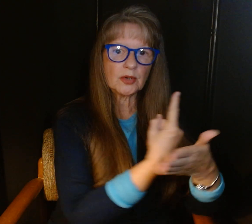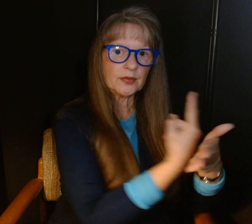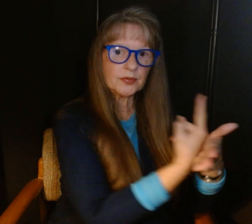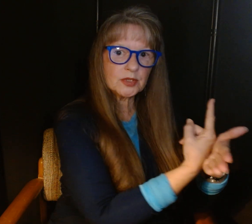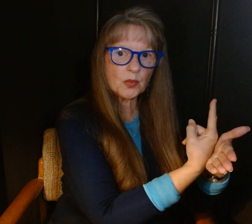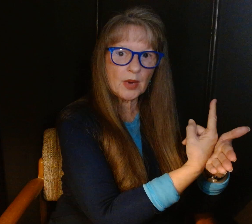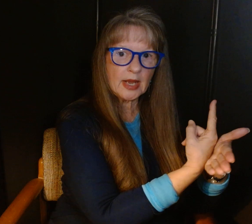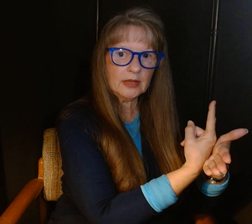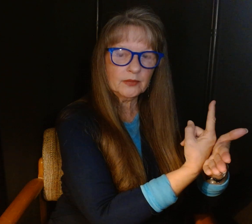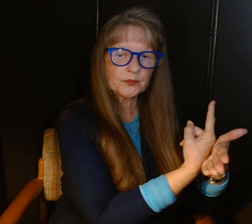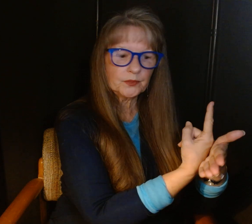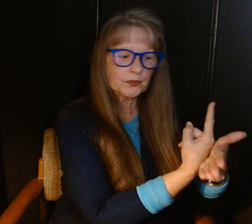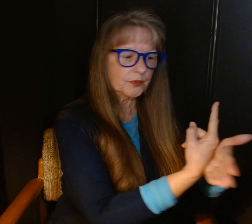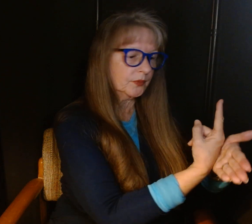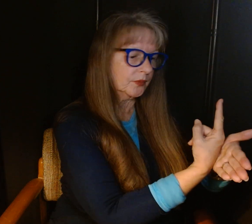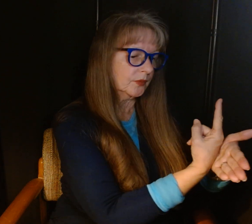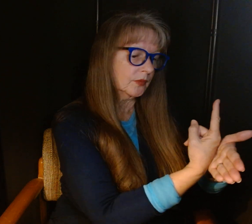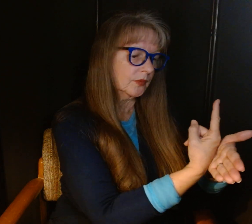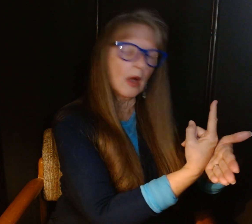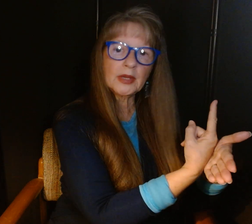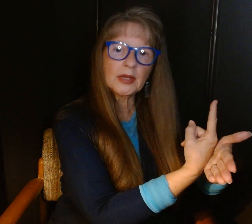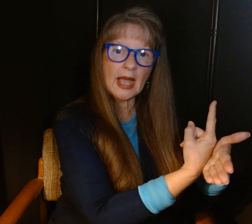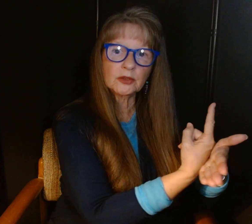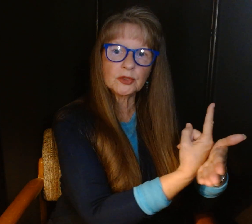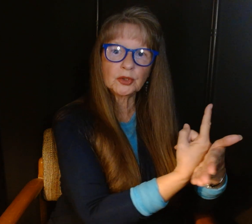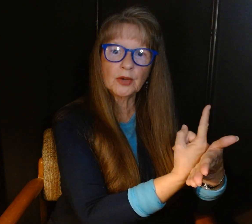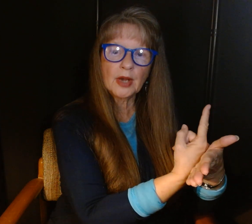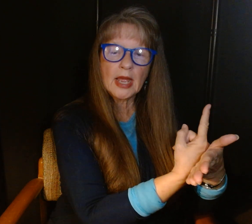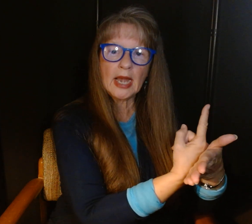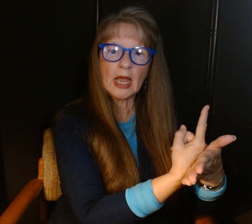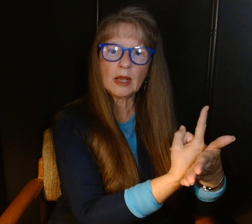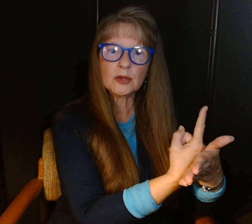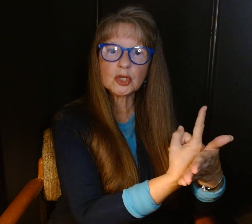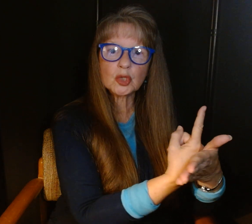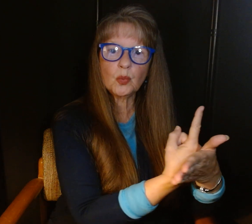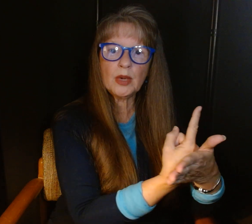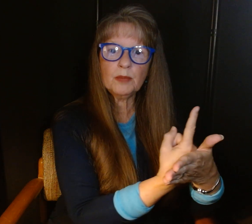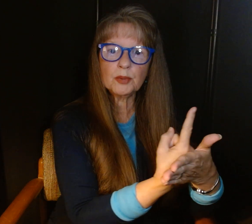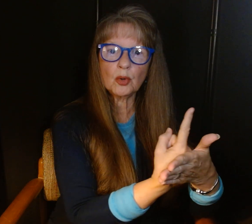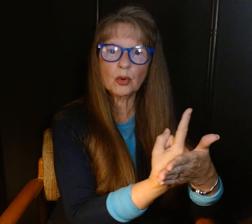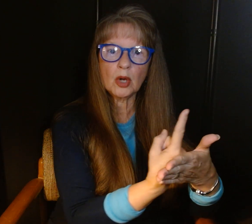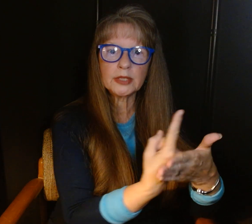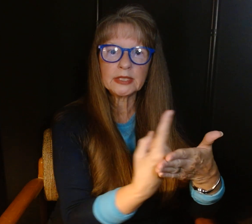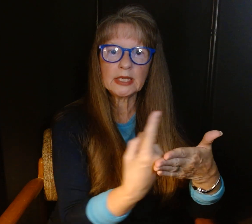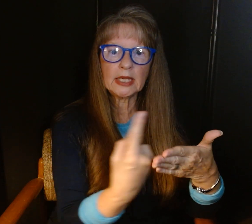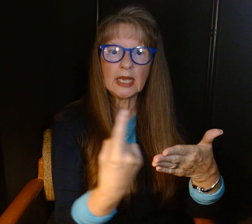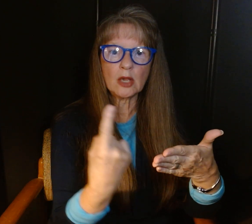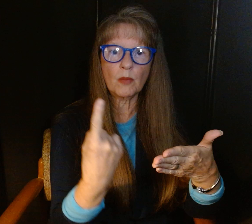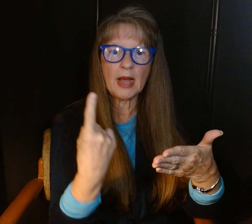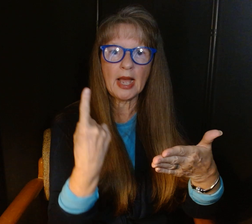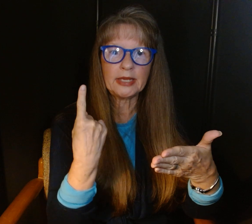out this way on the calendar, and I'm going to sweep across it and go behind